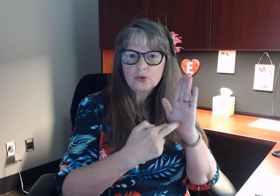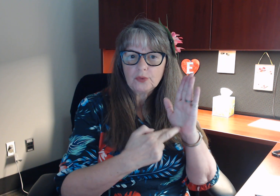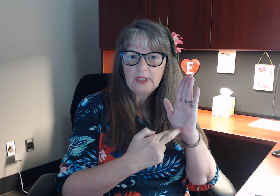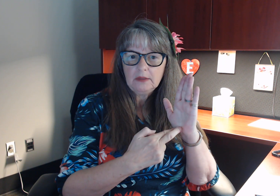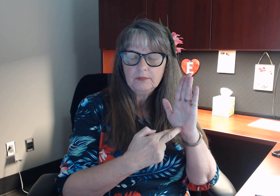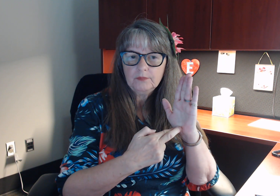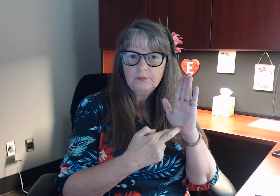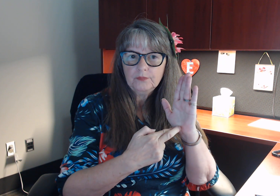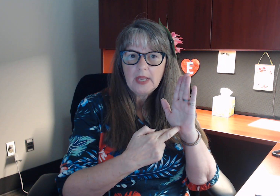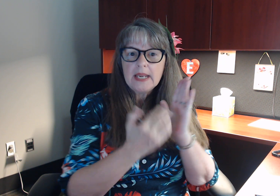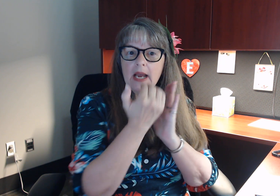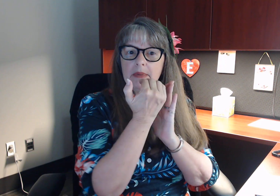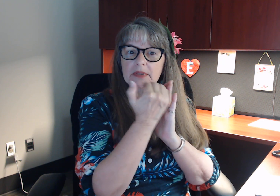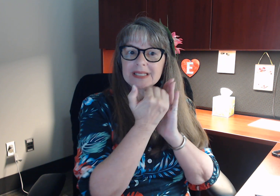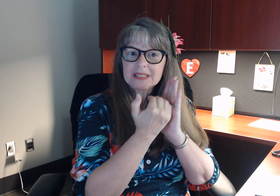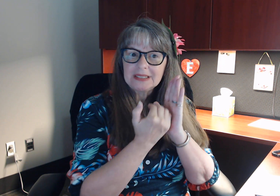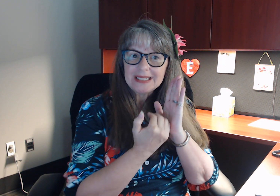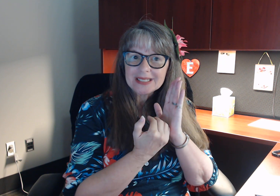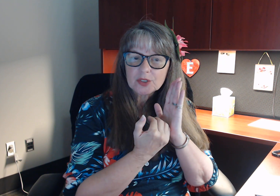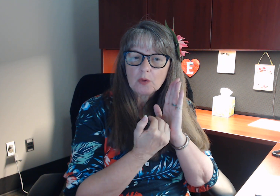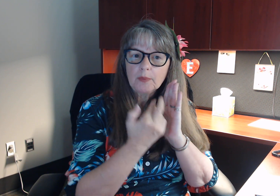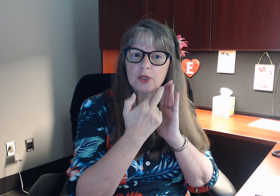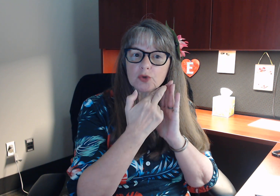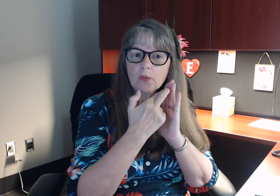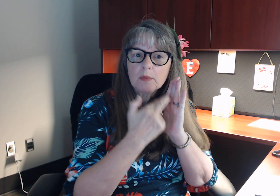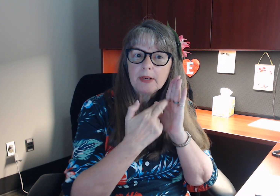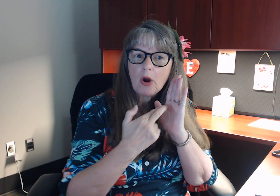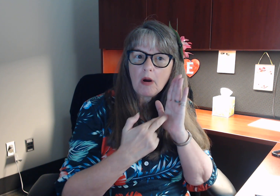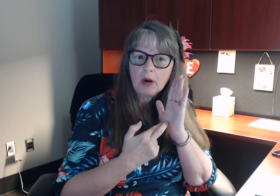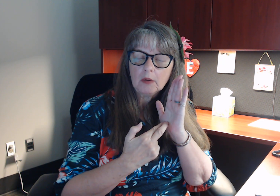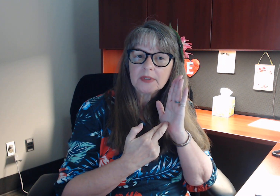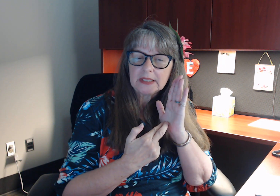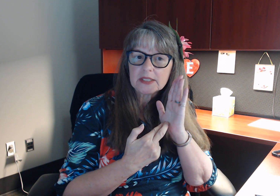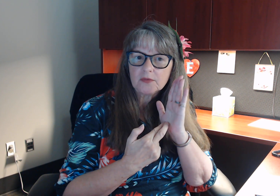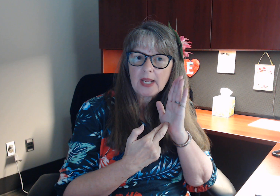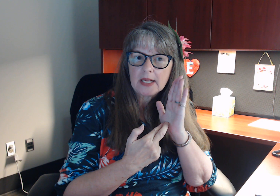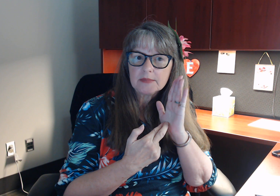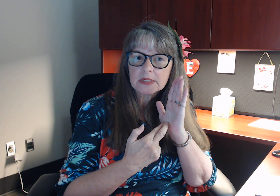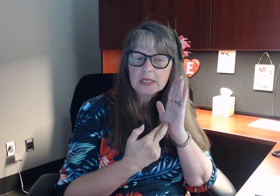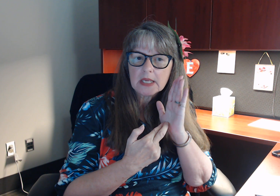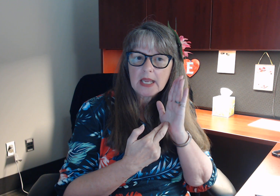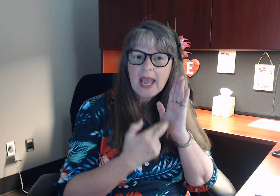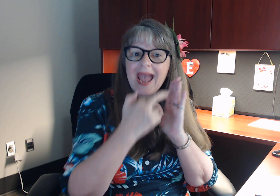registry. Now, remember this is a list, so a registry would be R with a list of names. And